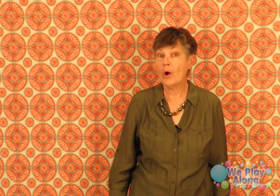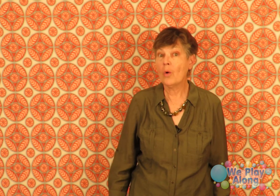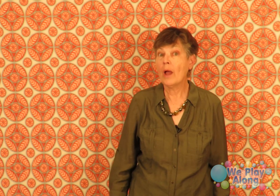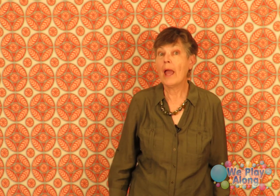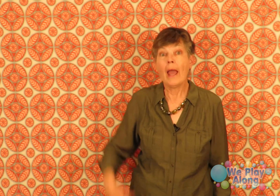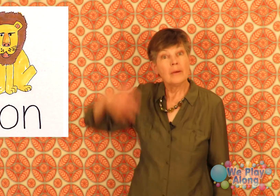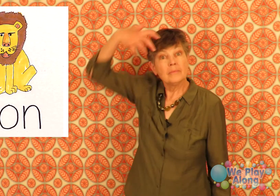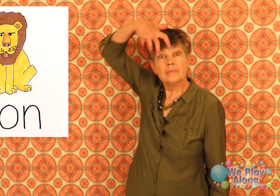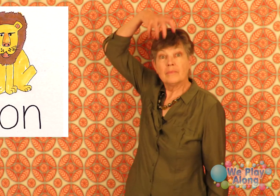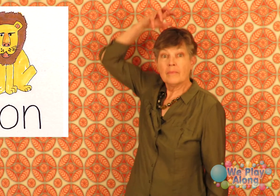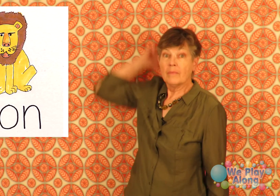know,